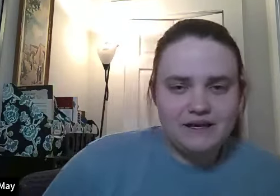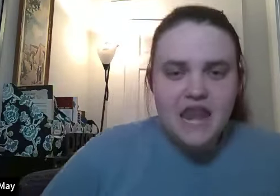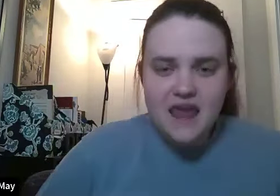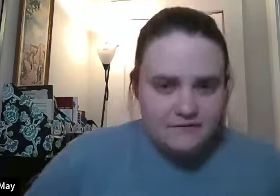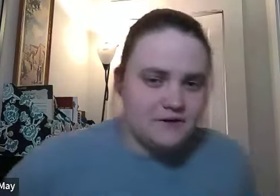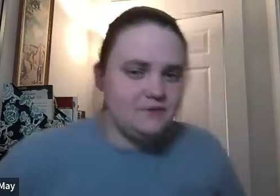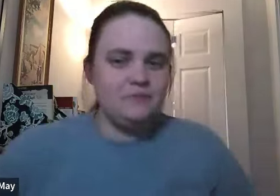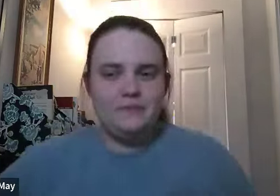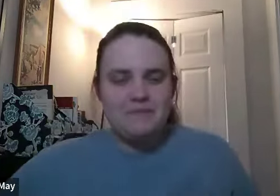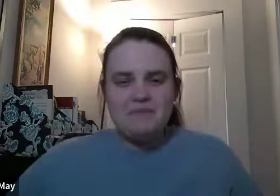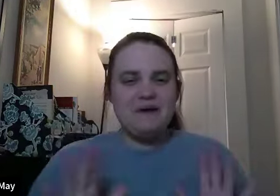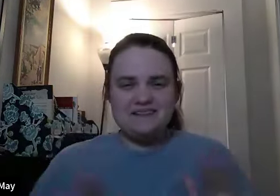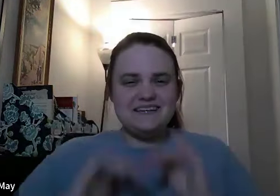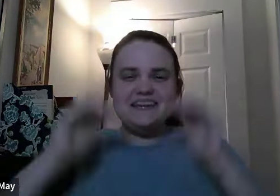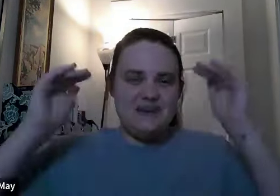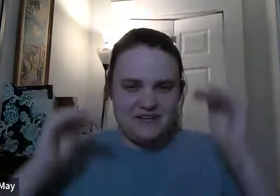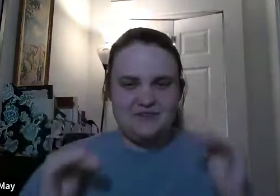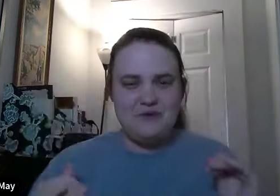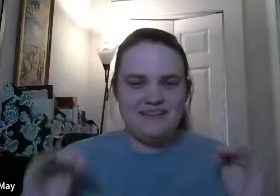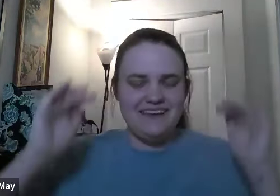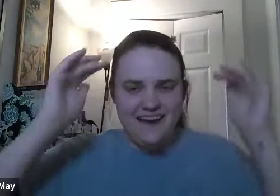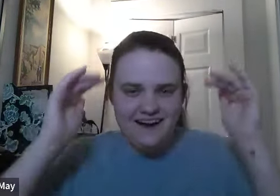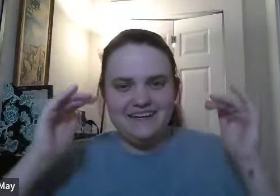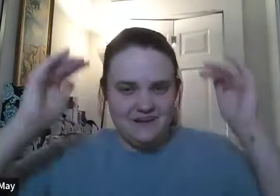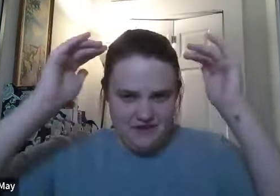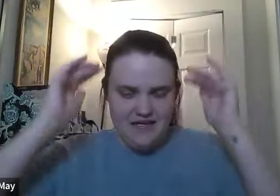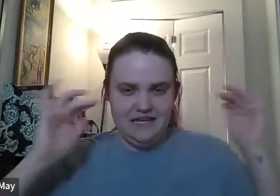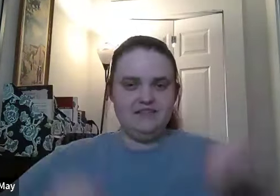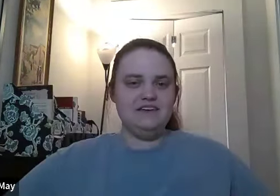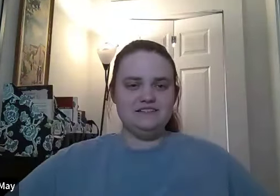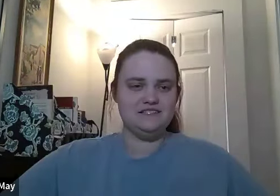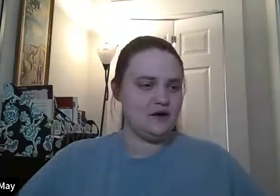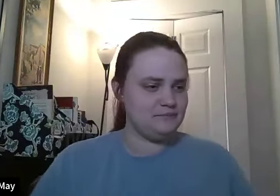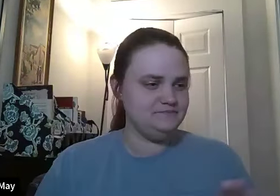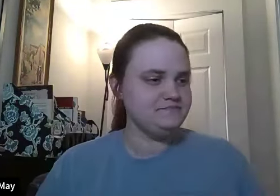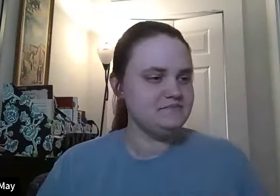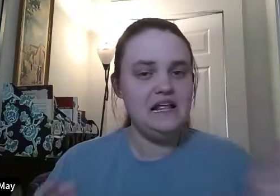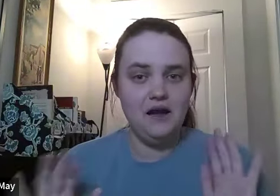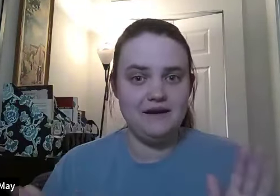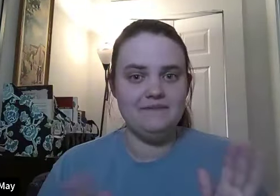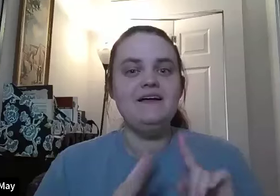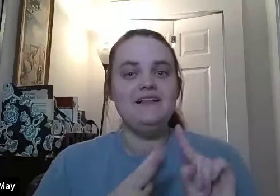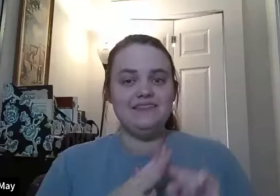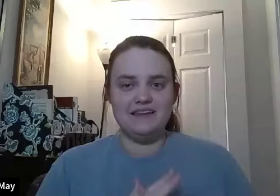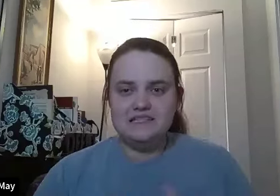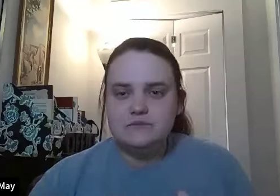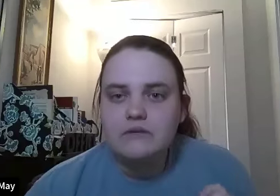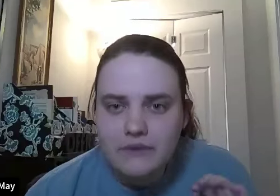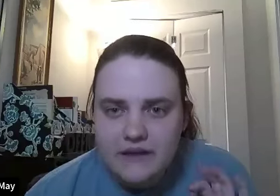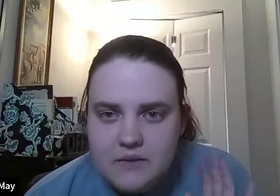can never, when I'm at my parents' house, I can never get the right like height of anything. So, all right, well, wait, let me